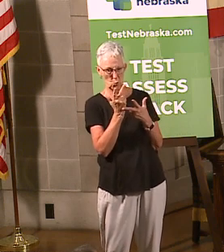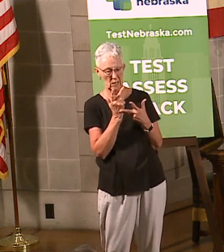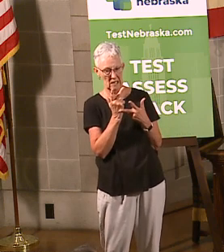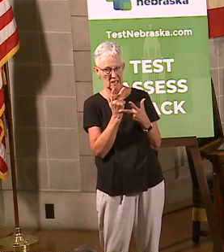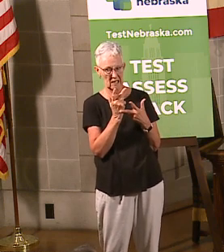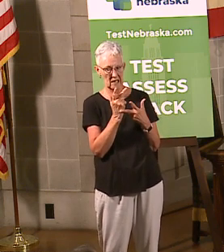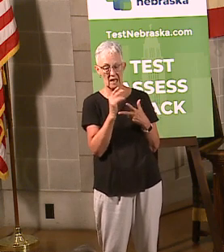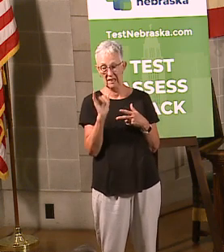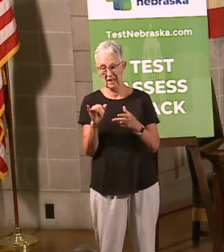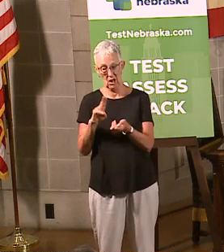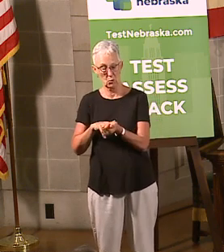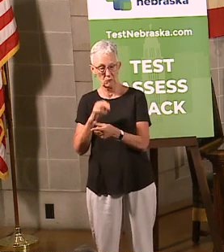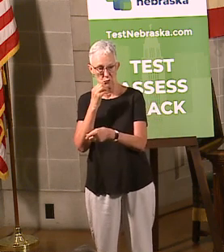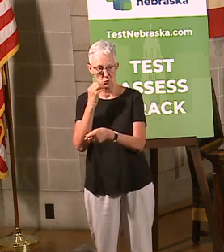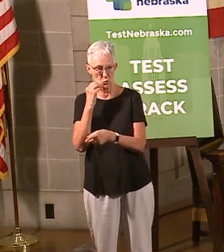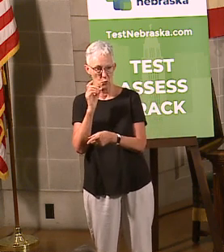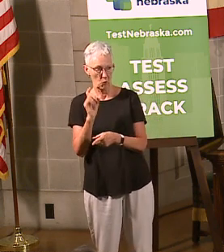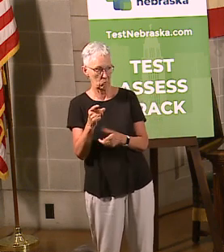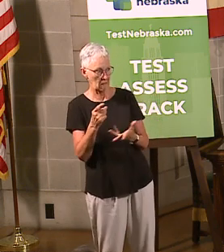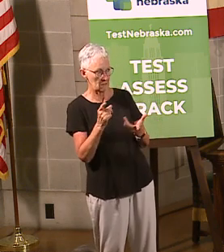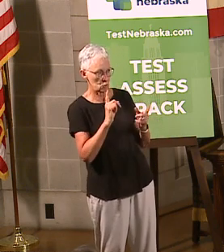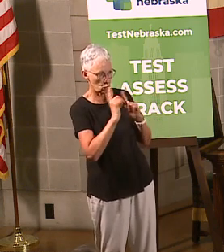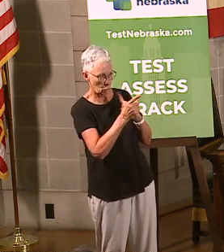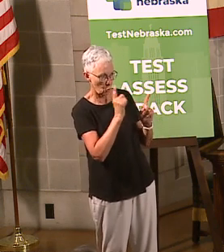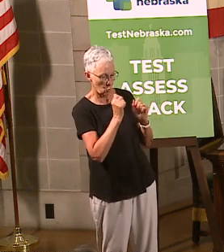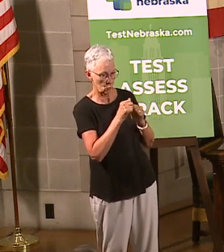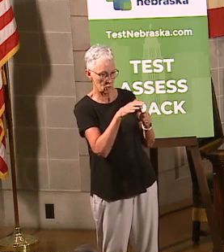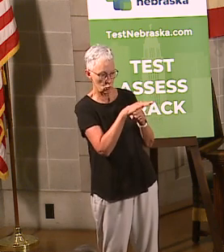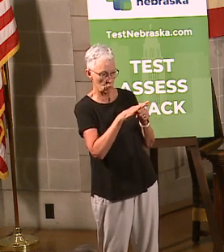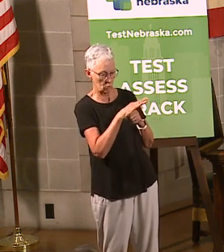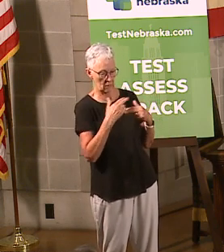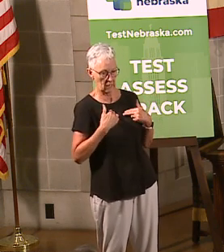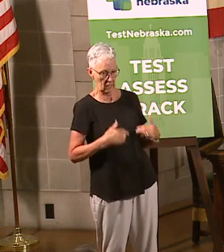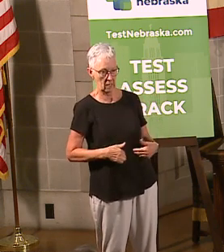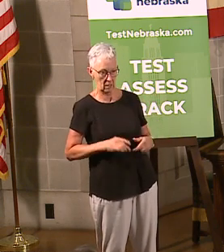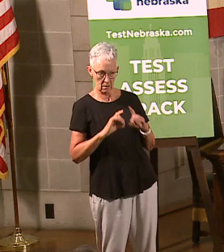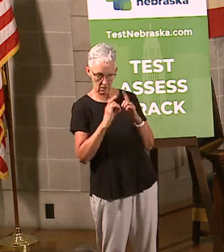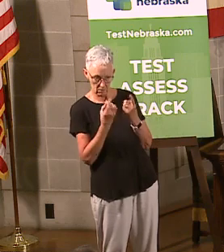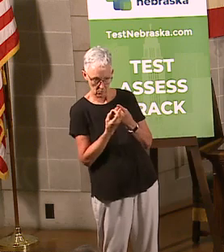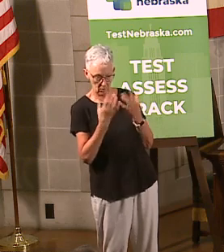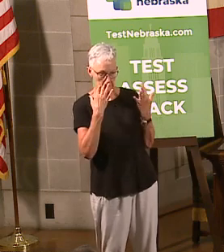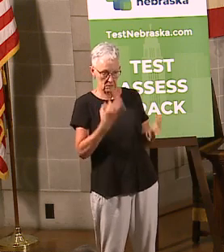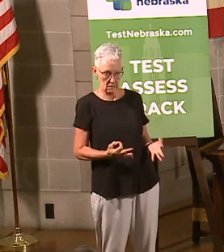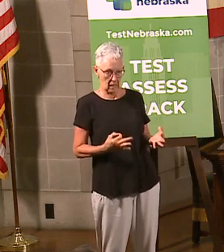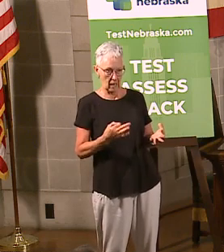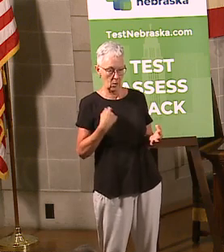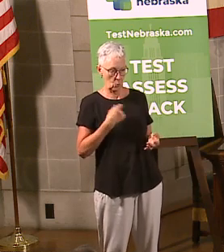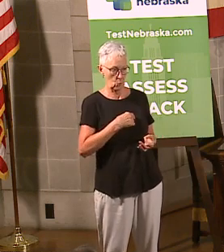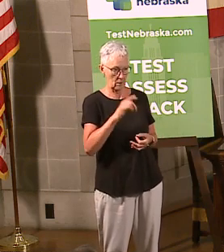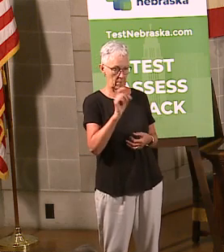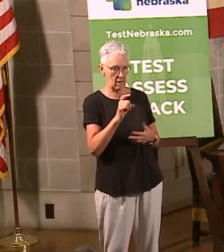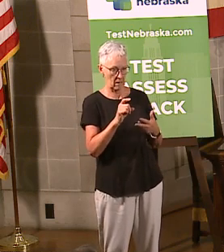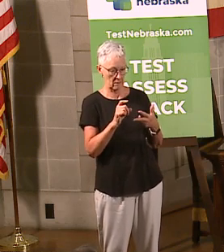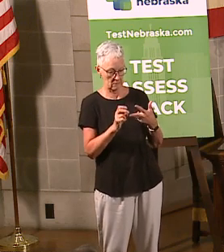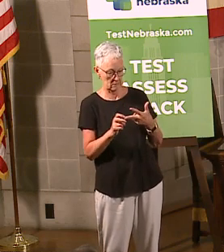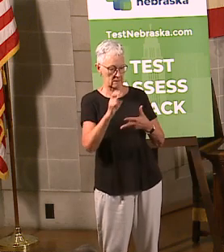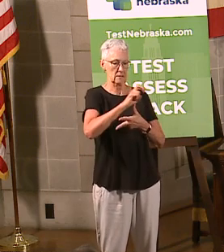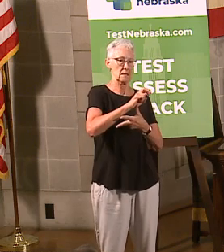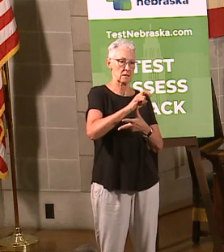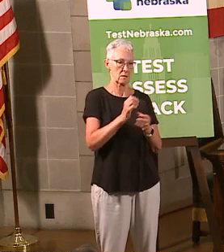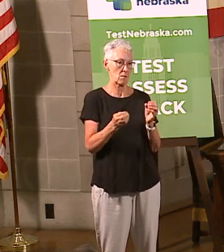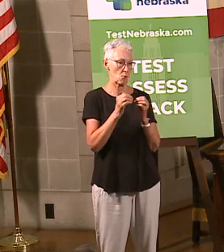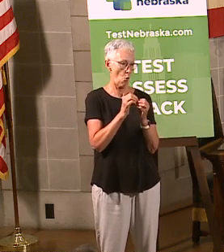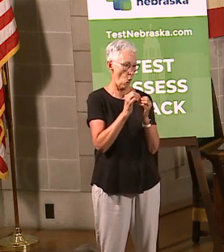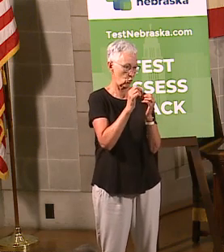health department to determine if they need to move back to phase 1, so back to the